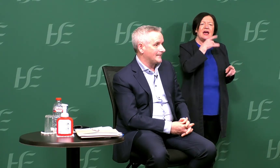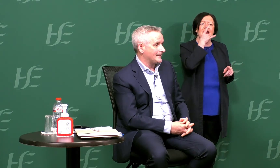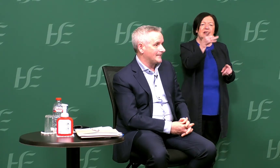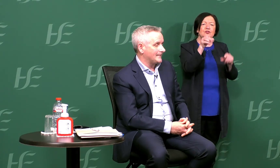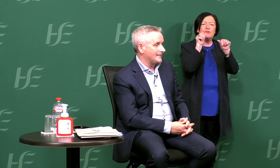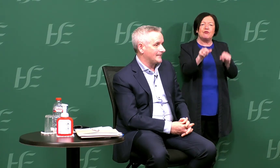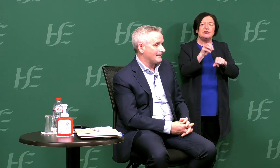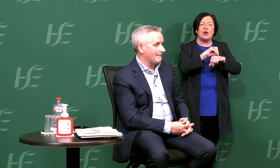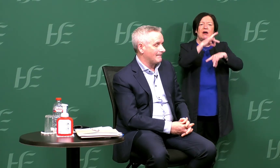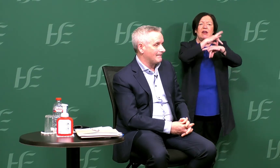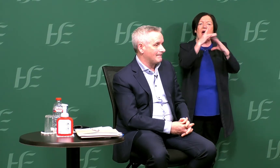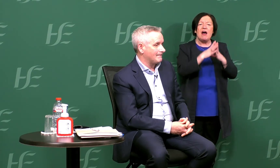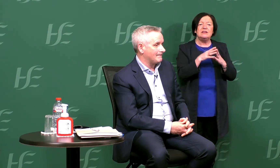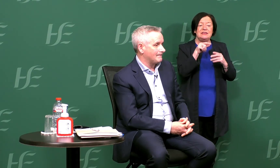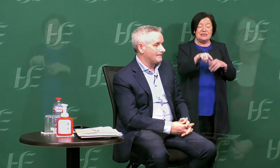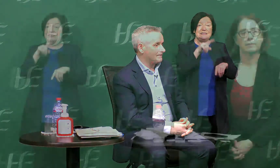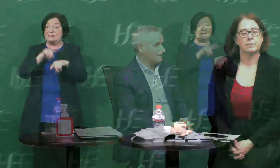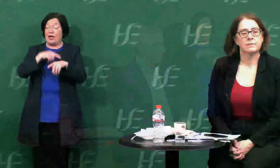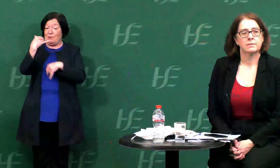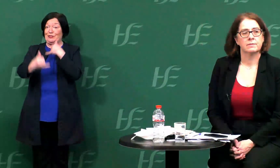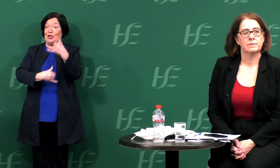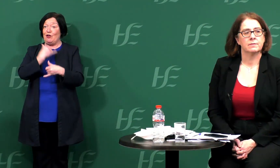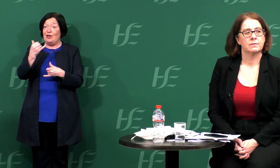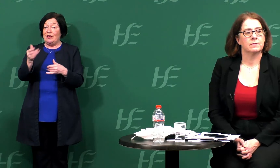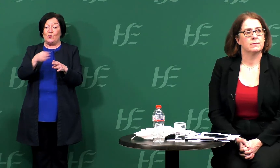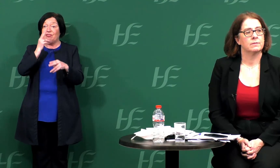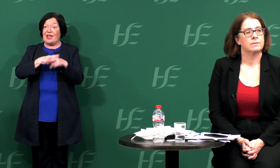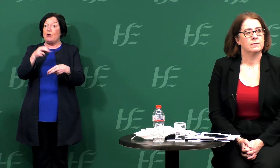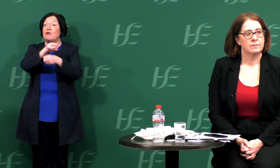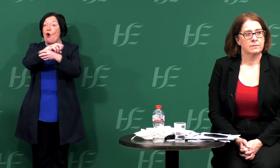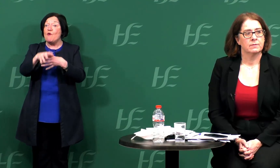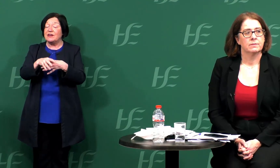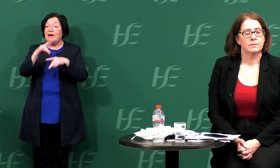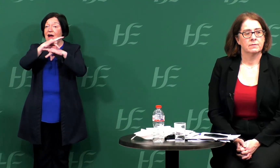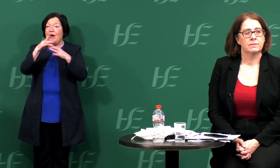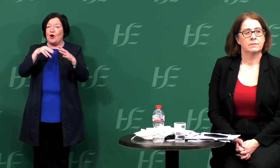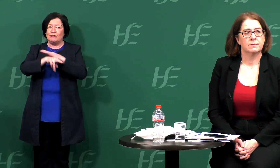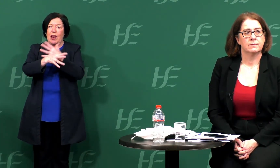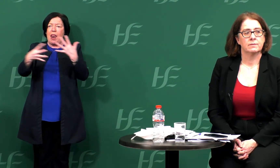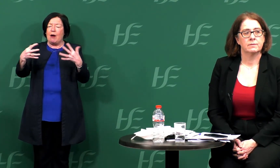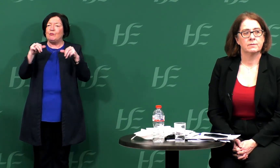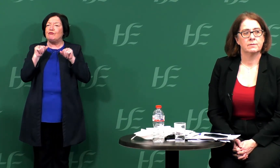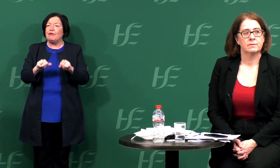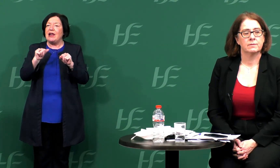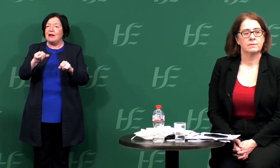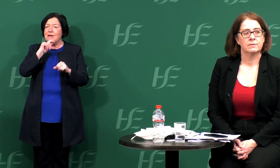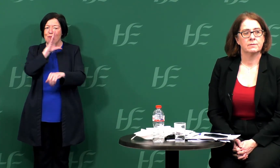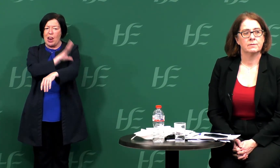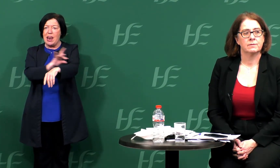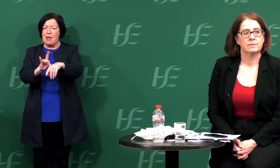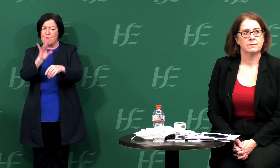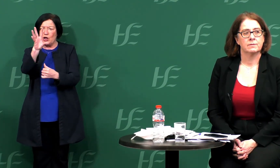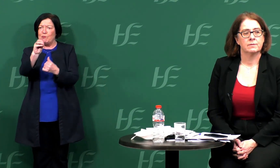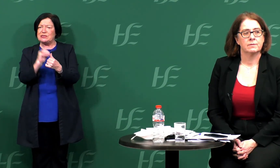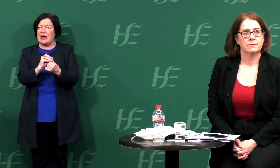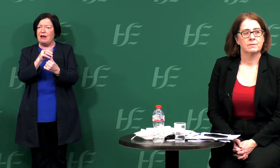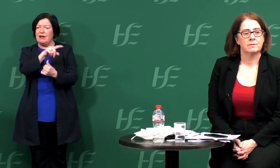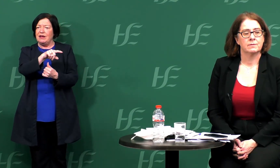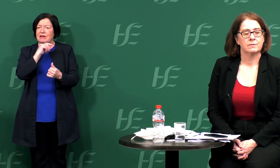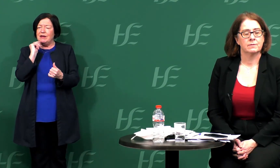pressure on hospitals? Obviously, this is the time of the year, even without COVID, where hospitals would be under pressure. But Limerick in particular, and you're saying